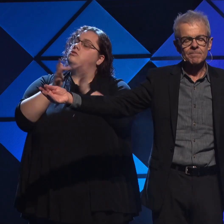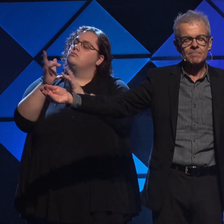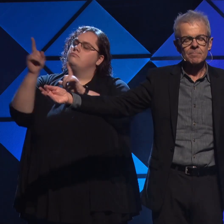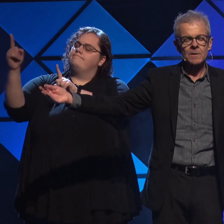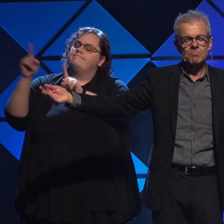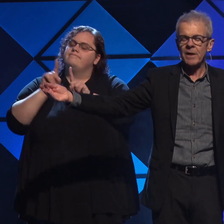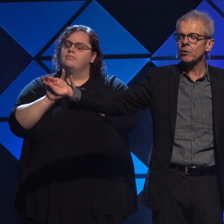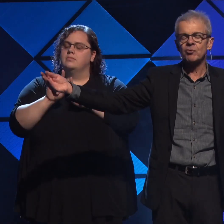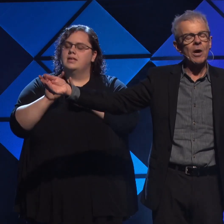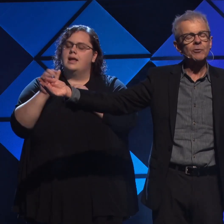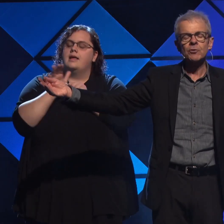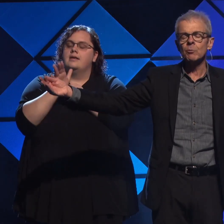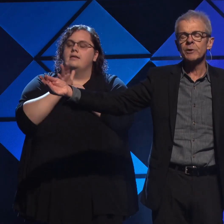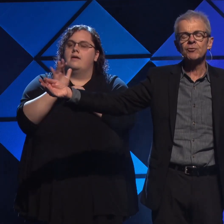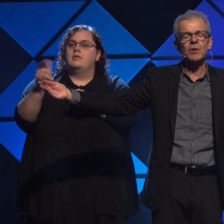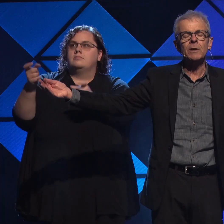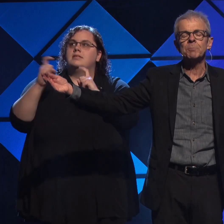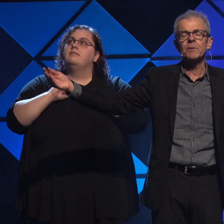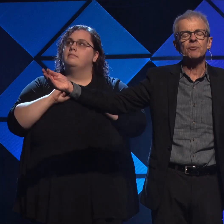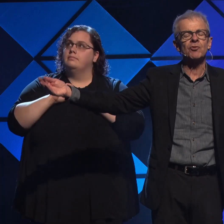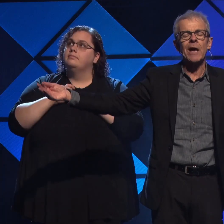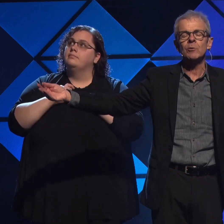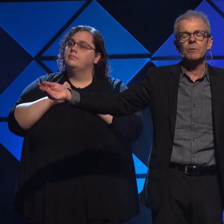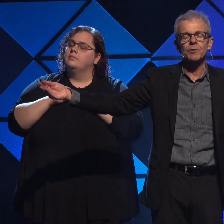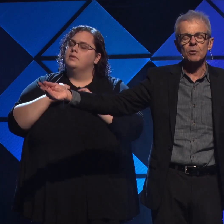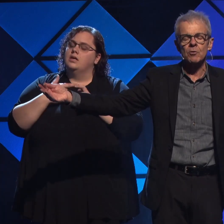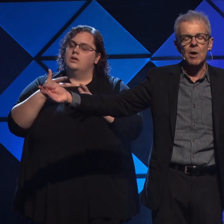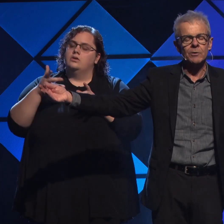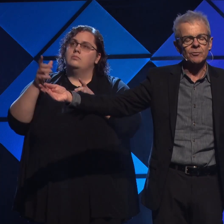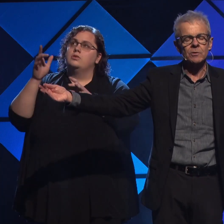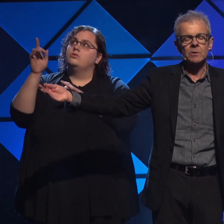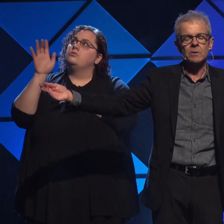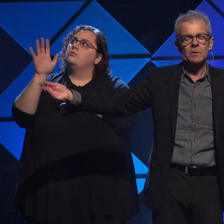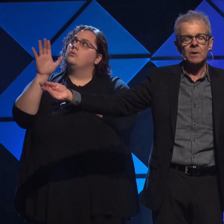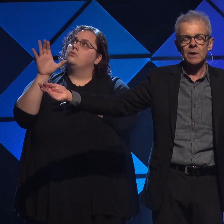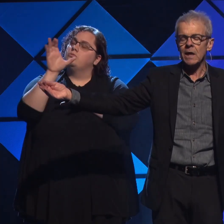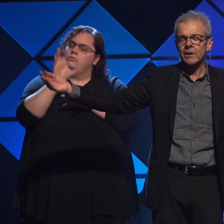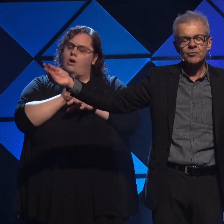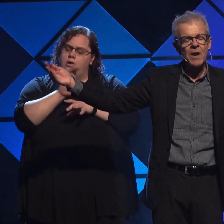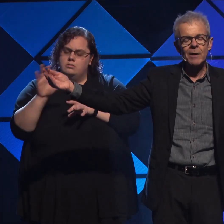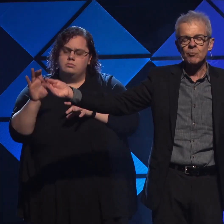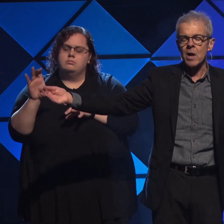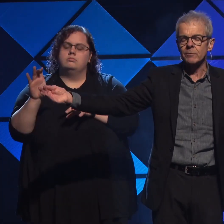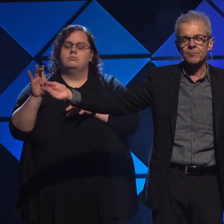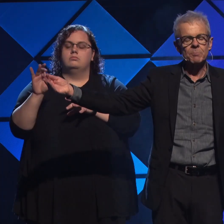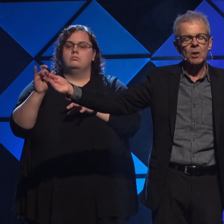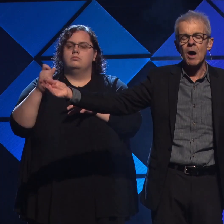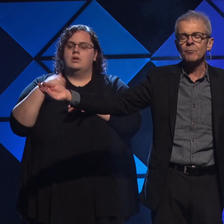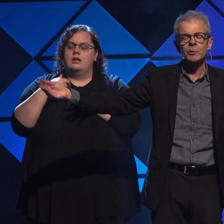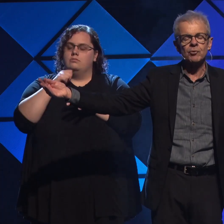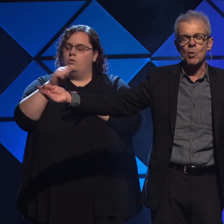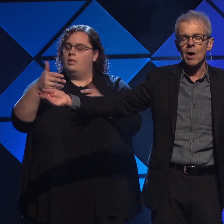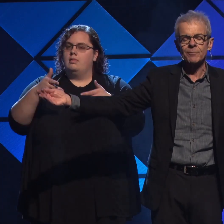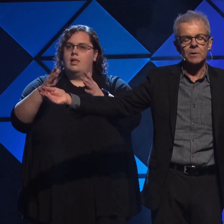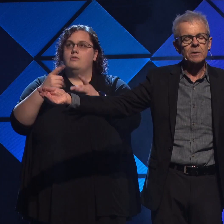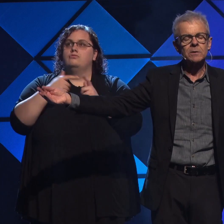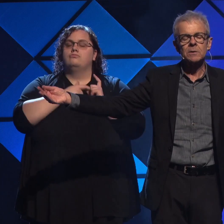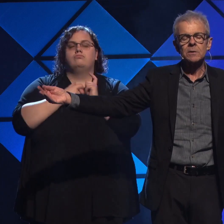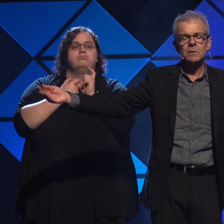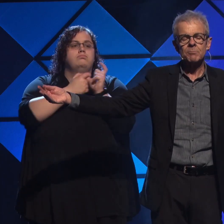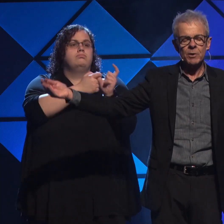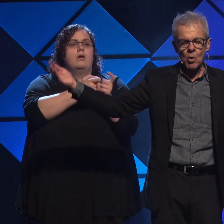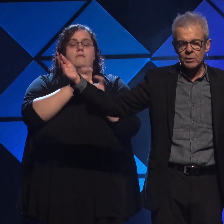given. May the shelter we seek be the shadow of your cross. And let us not run from the love which you